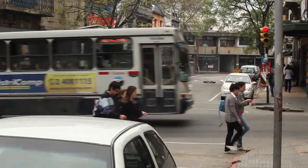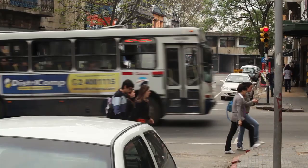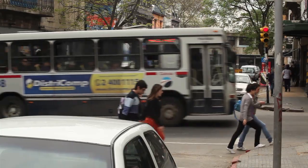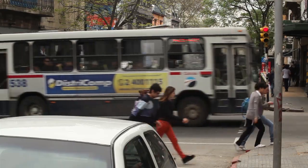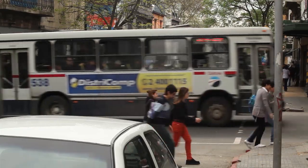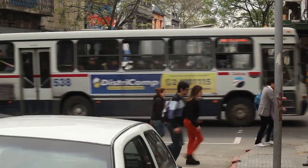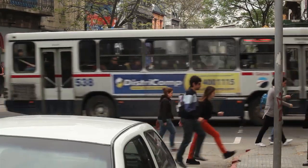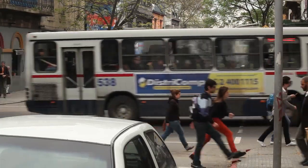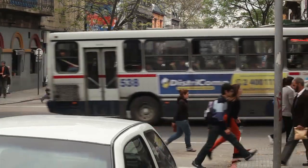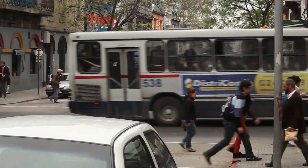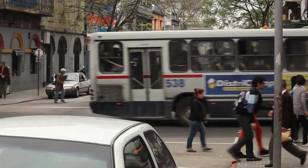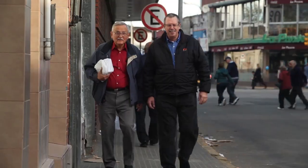for the country of Uruguay.